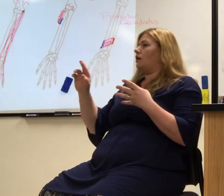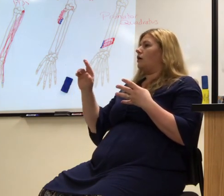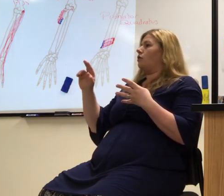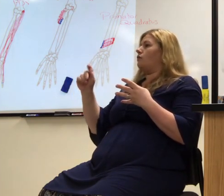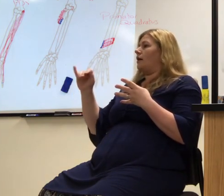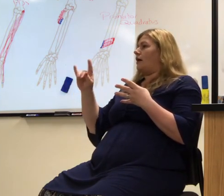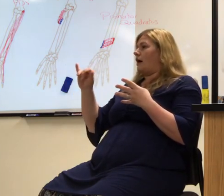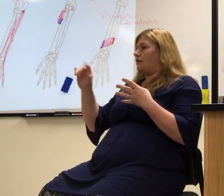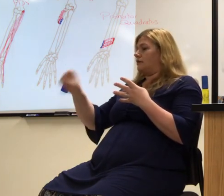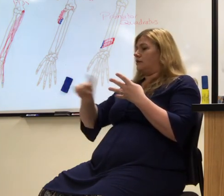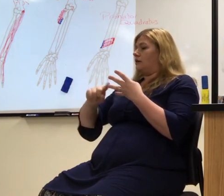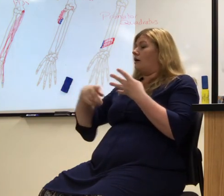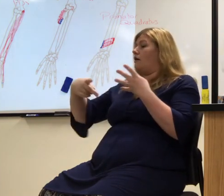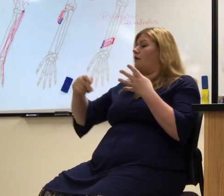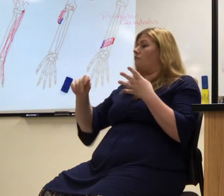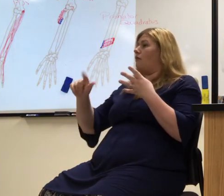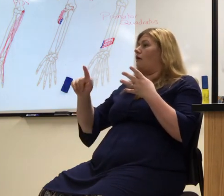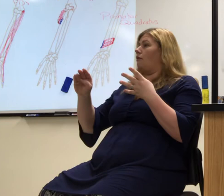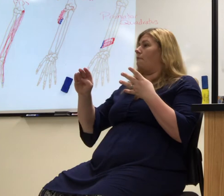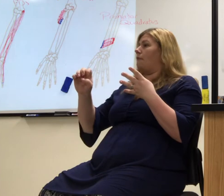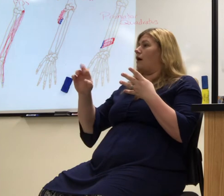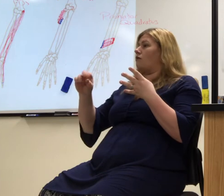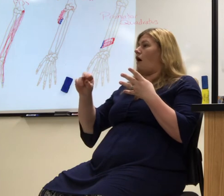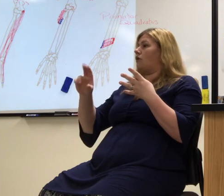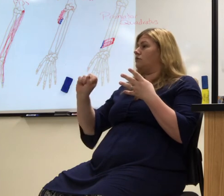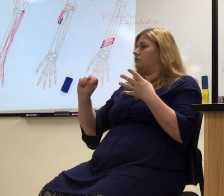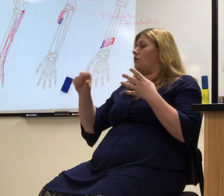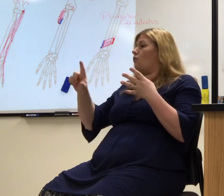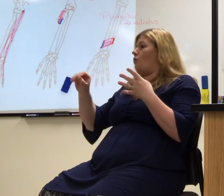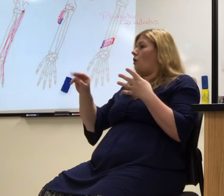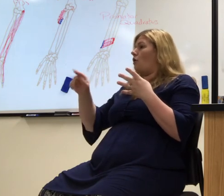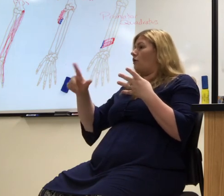Palmaris longus and